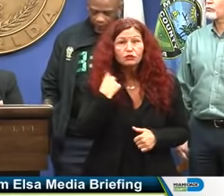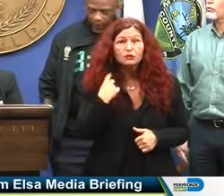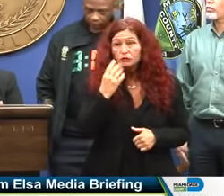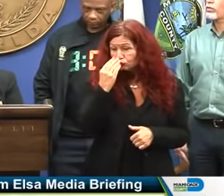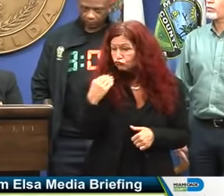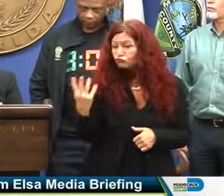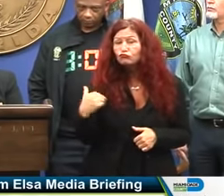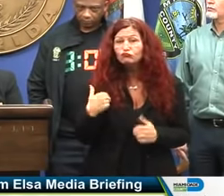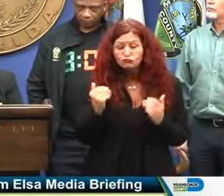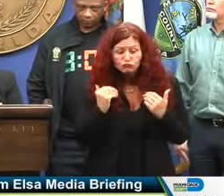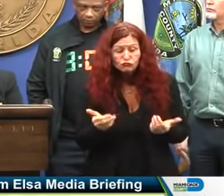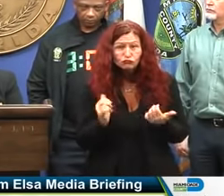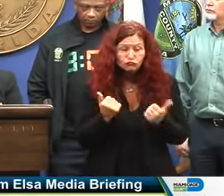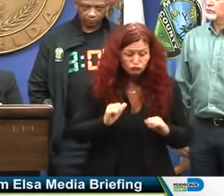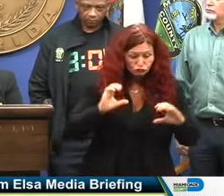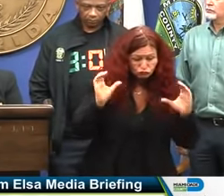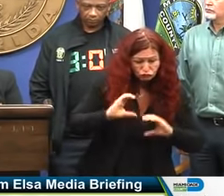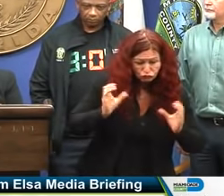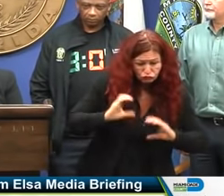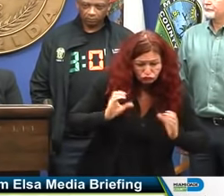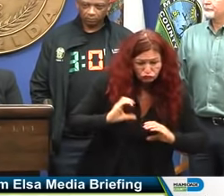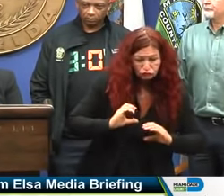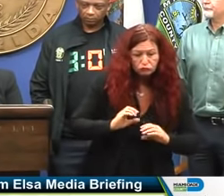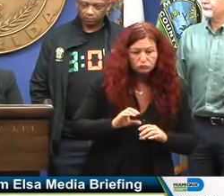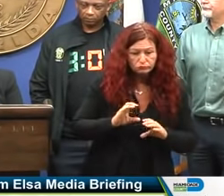to escape the building if they were able.